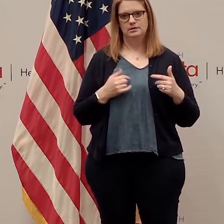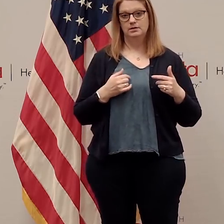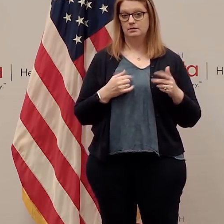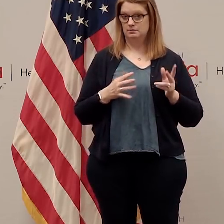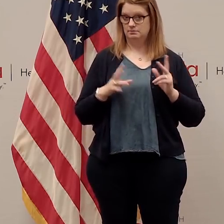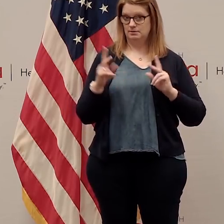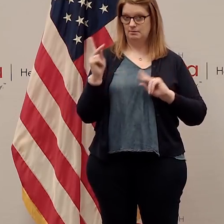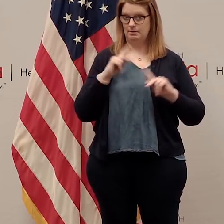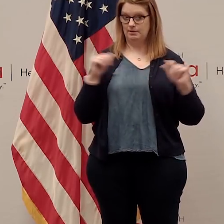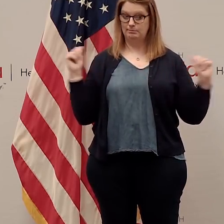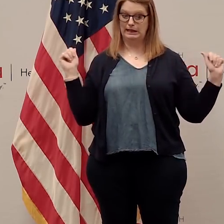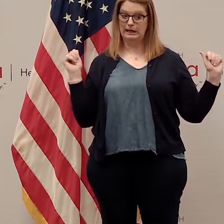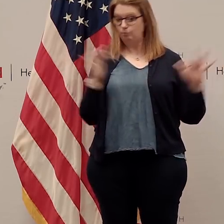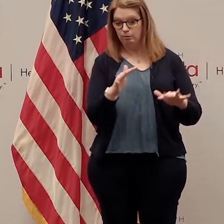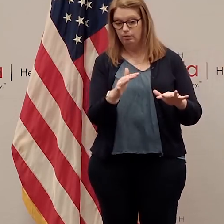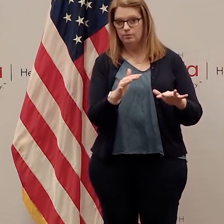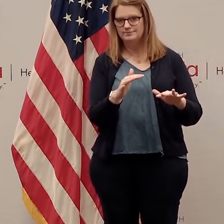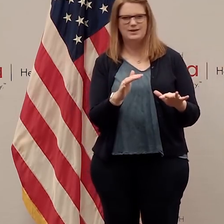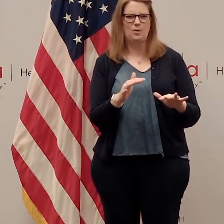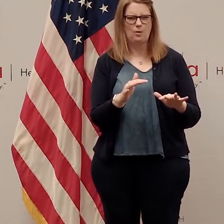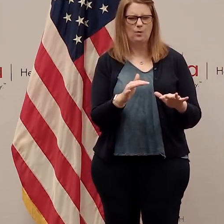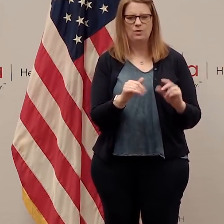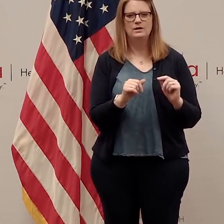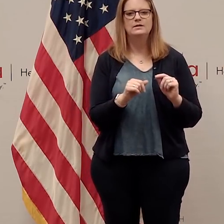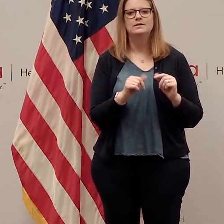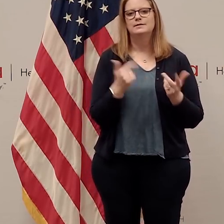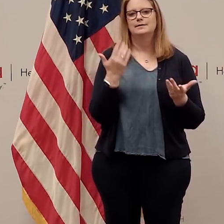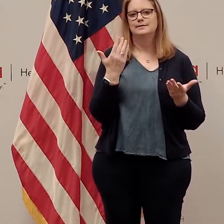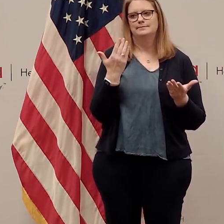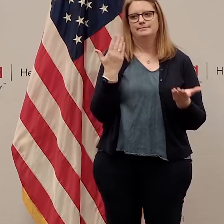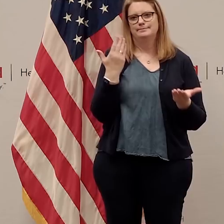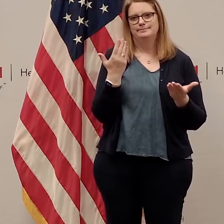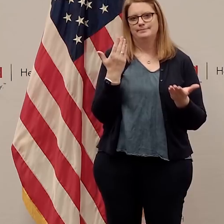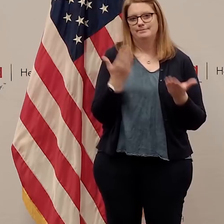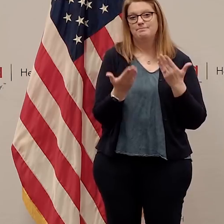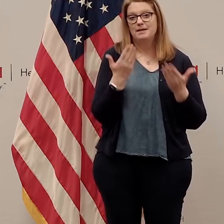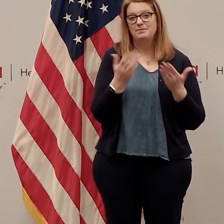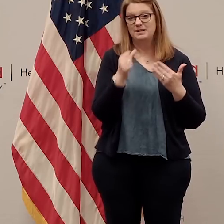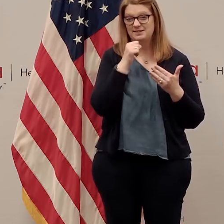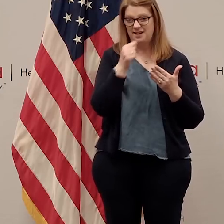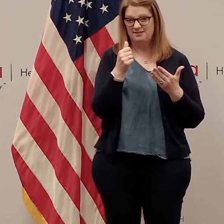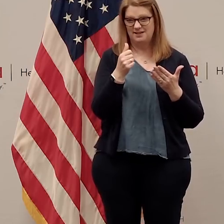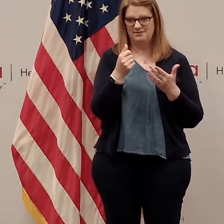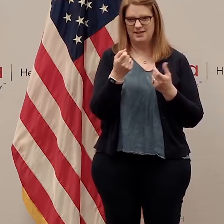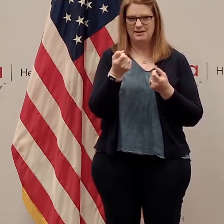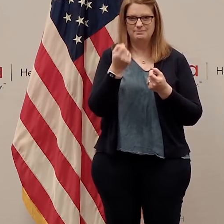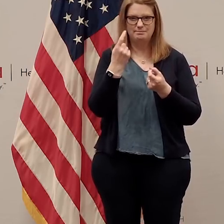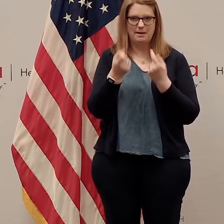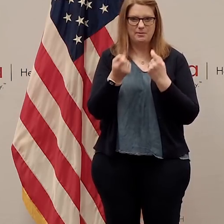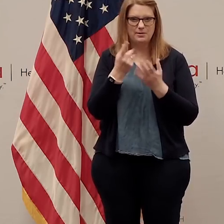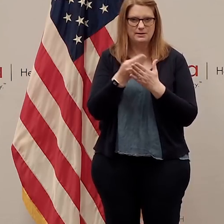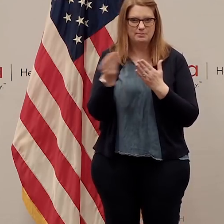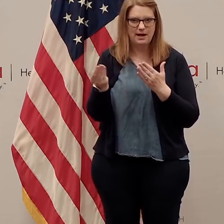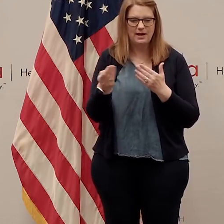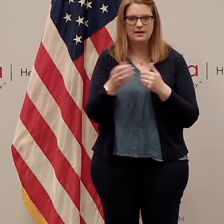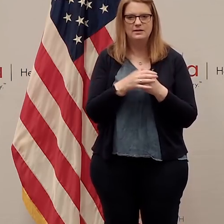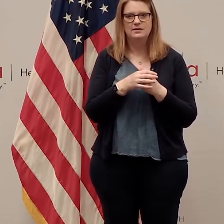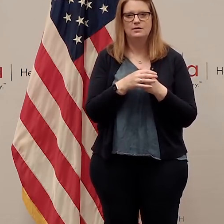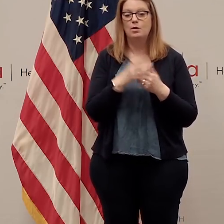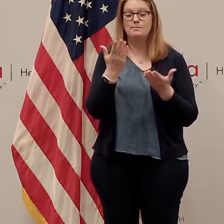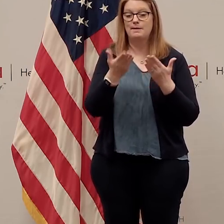flocking back. It's possible if we said, hey, you could reopen a movie theater, they may not even have product purchased. I mean, in terms of film